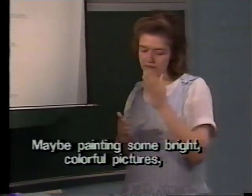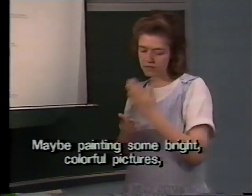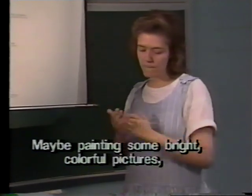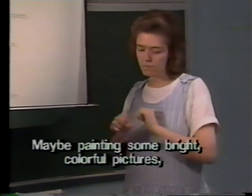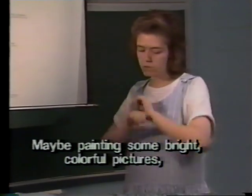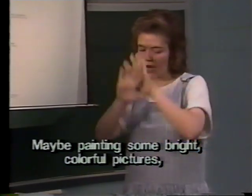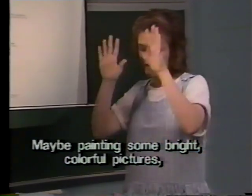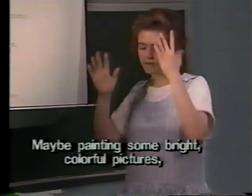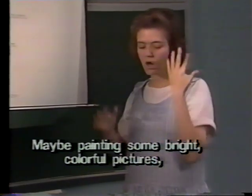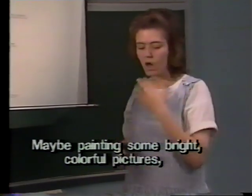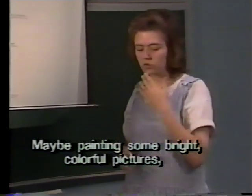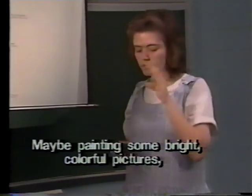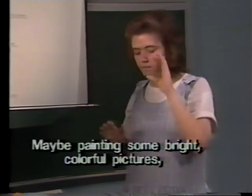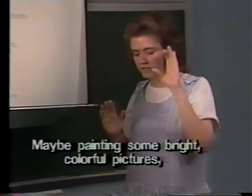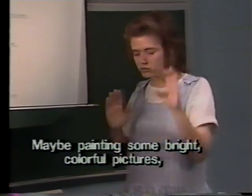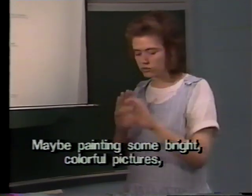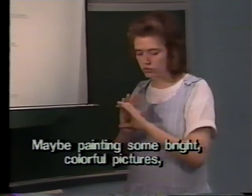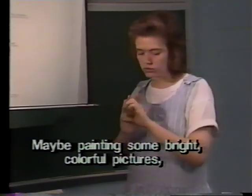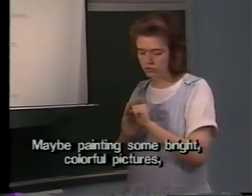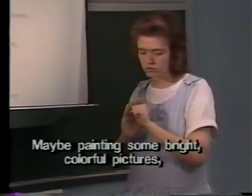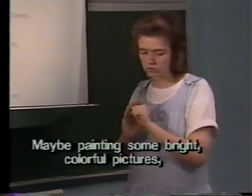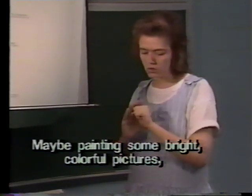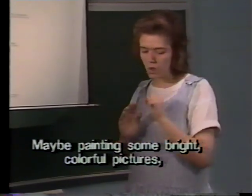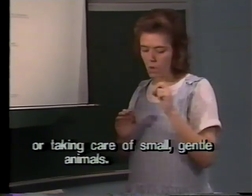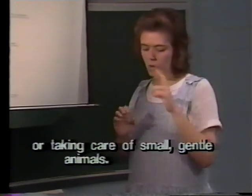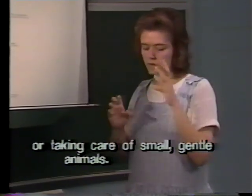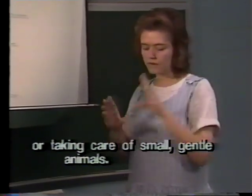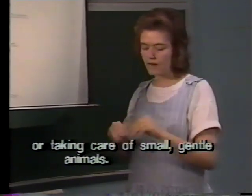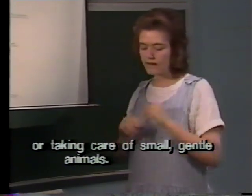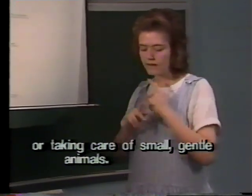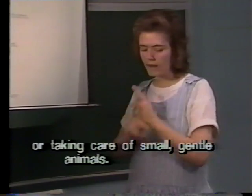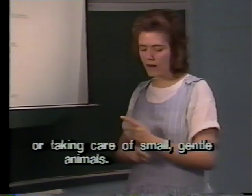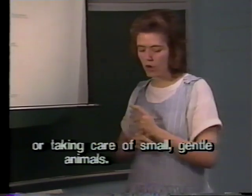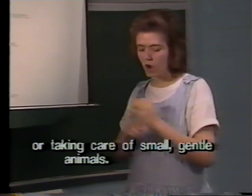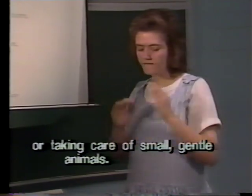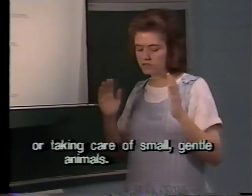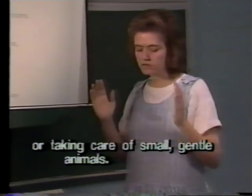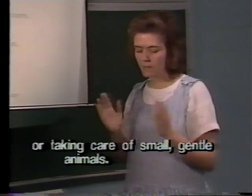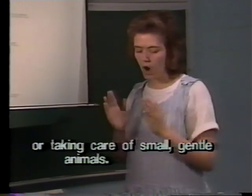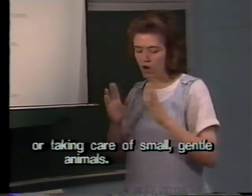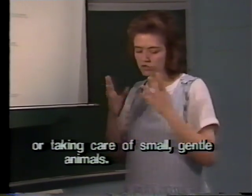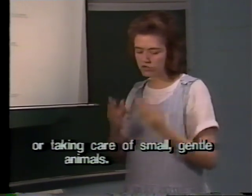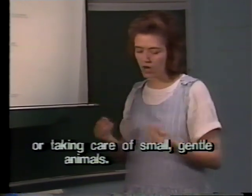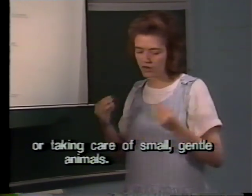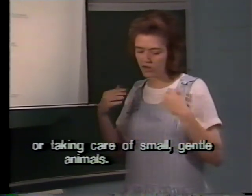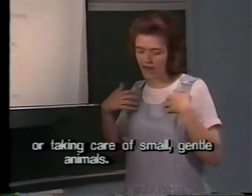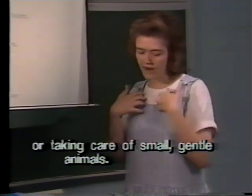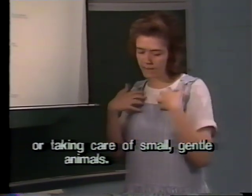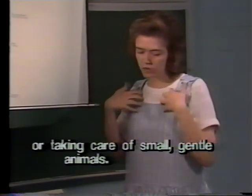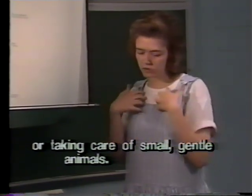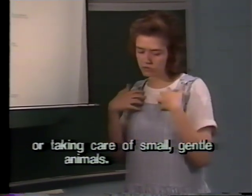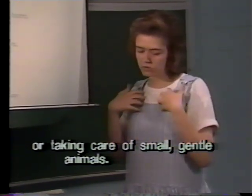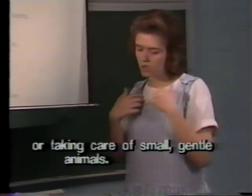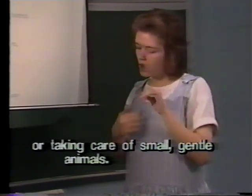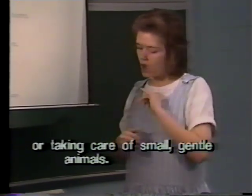chăm quan thân biết gần, khi mà cần em